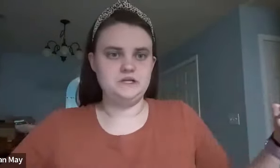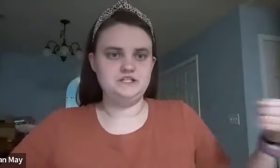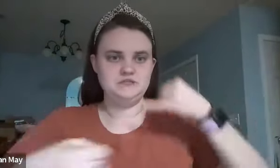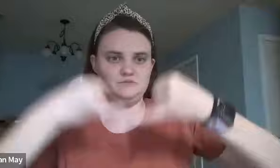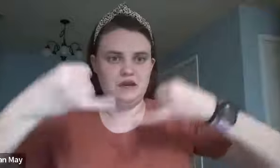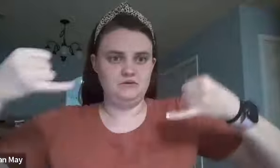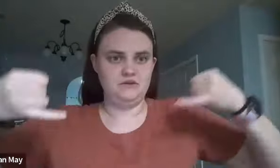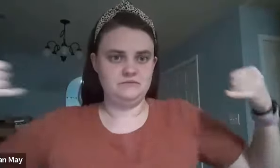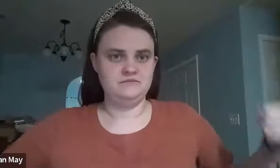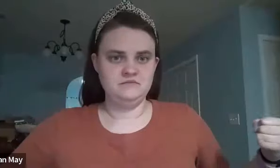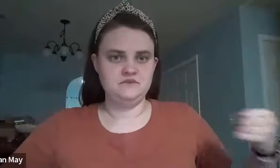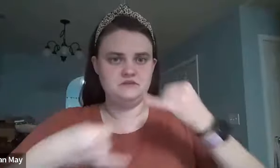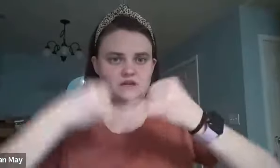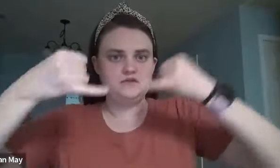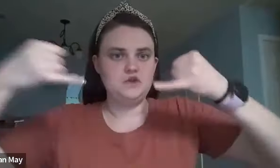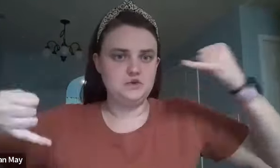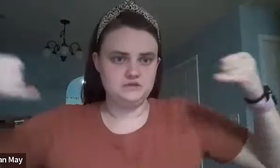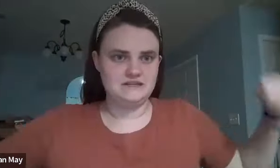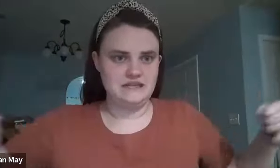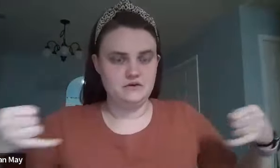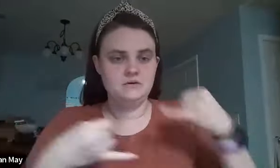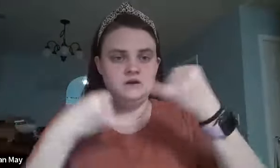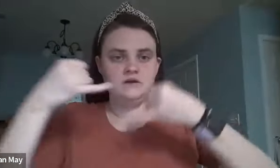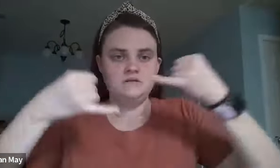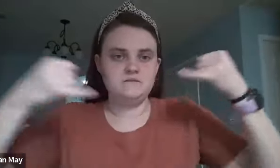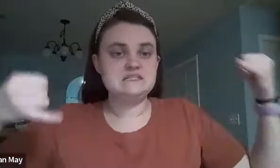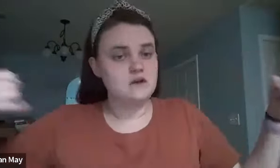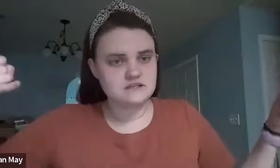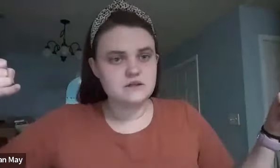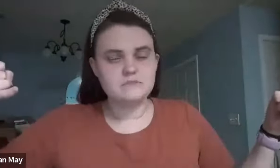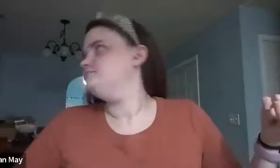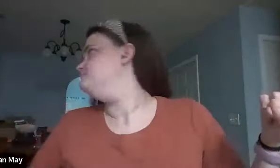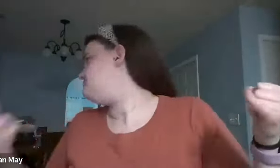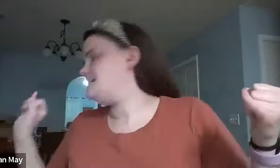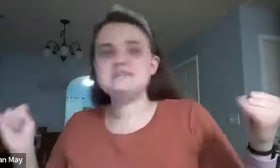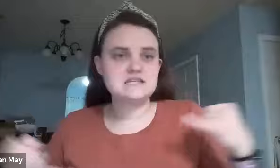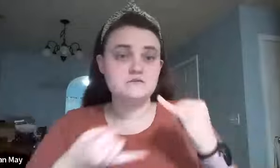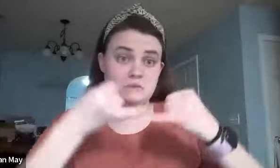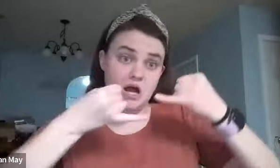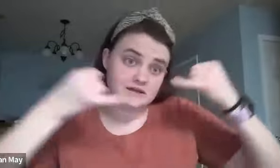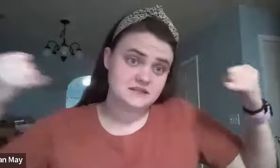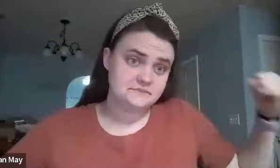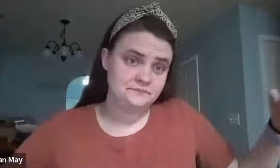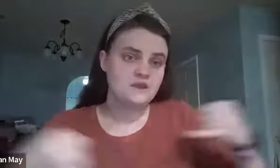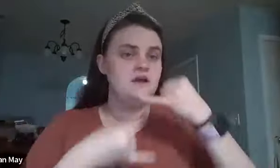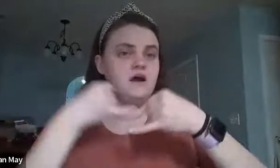to spiral them. So think about the noodles all together. This is also the basic sign for pasta.